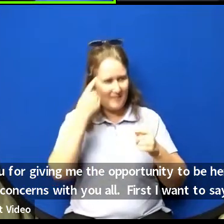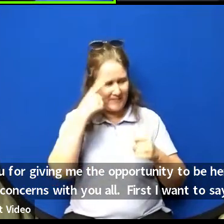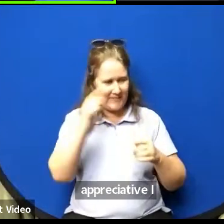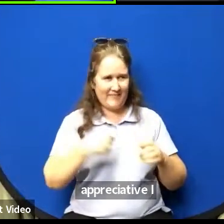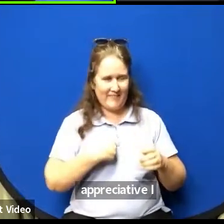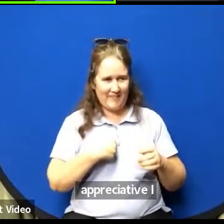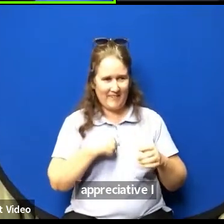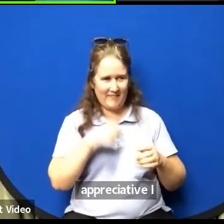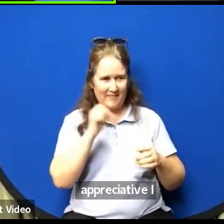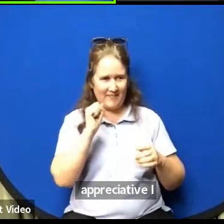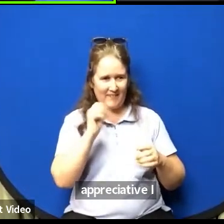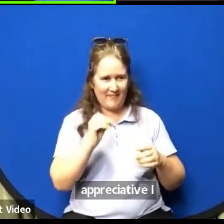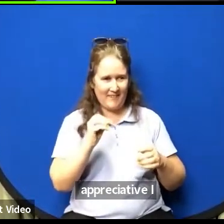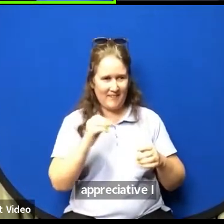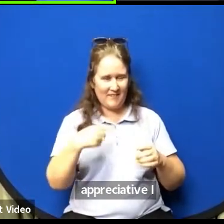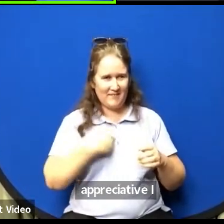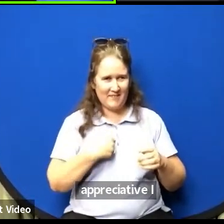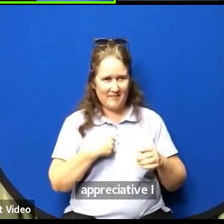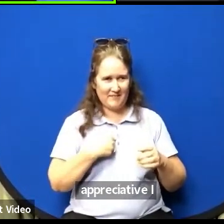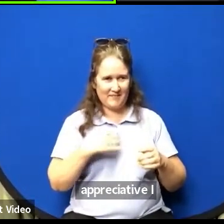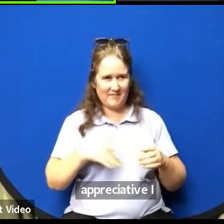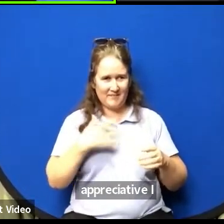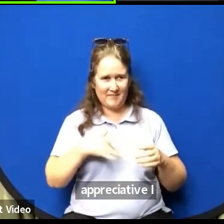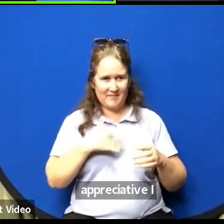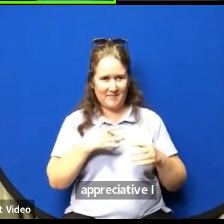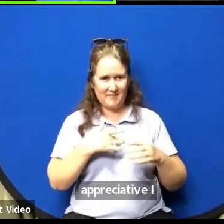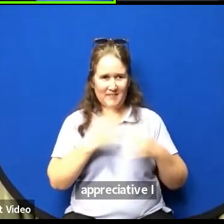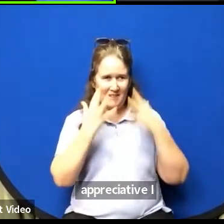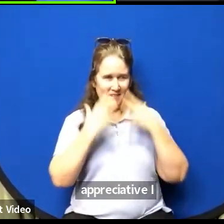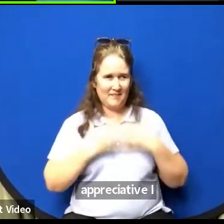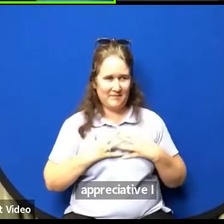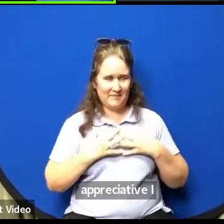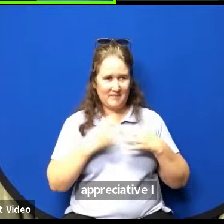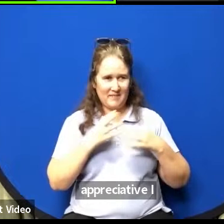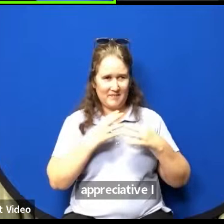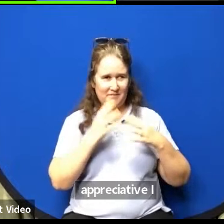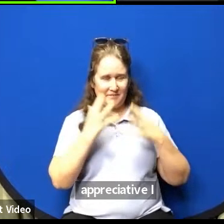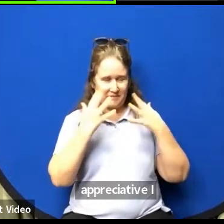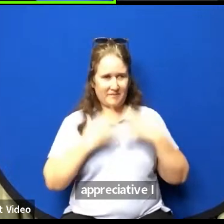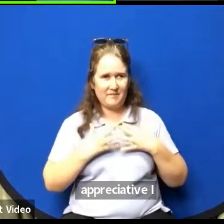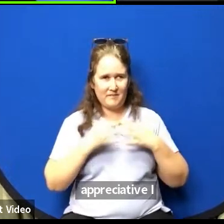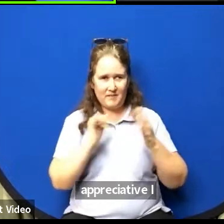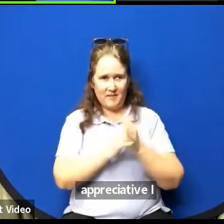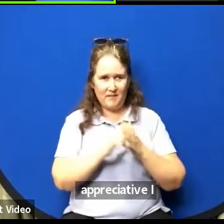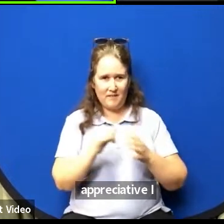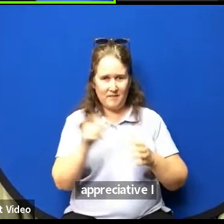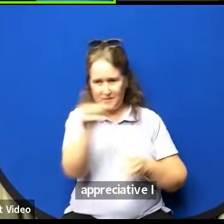they do. I want to say thank you so much for all the work that you do for me.